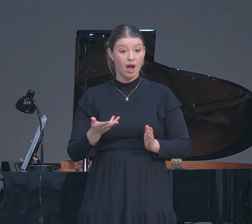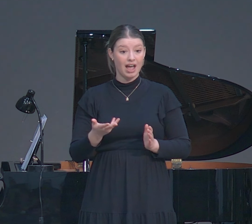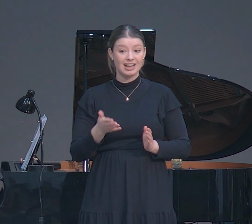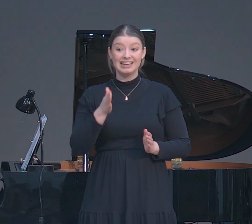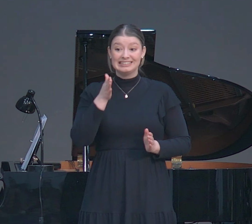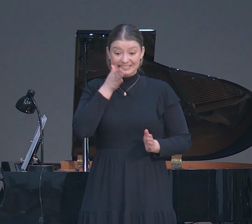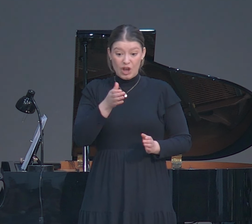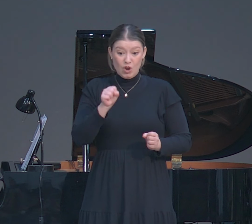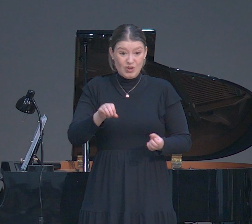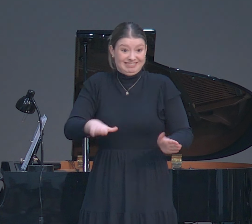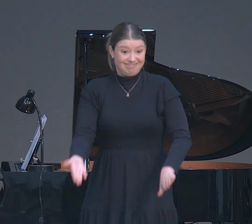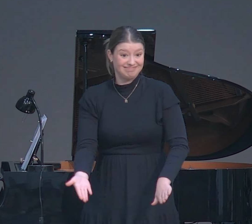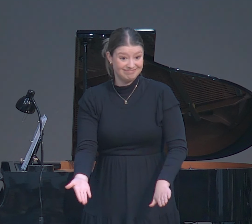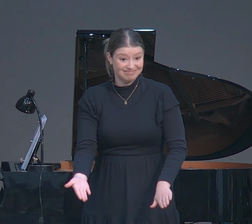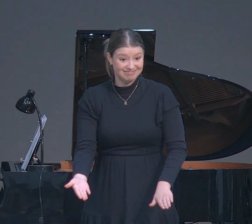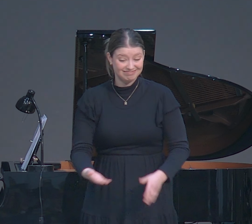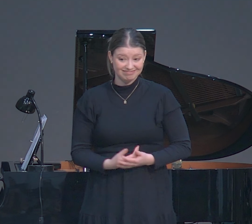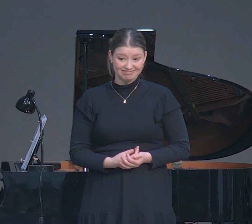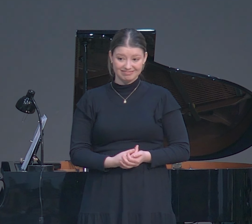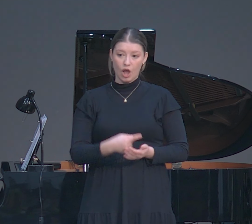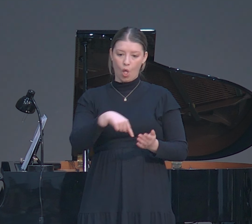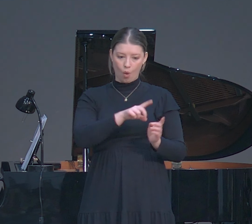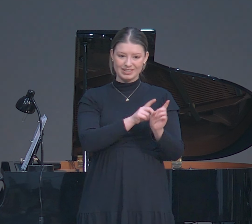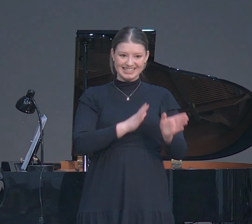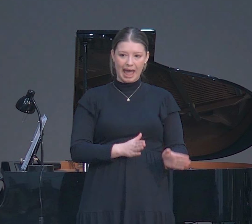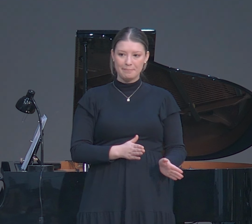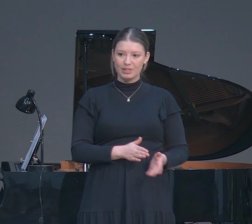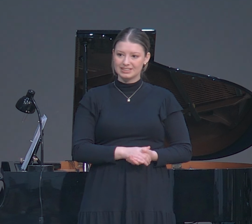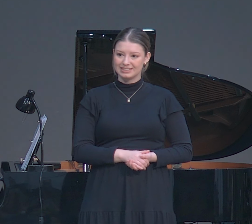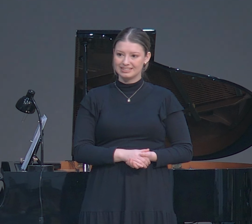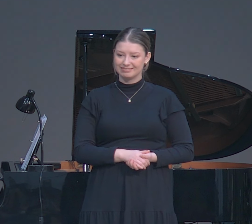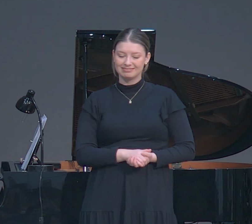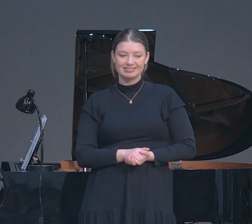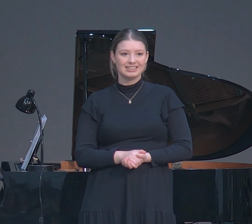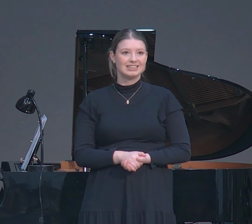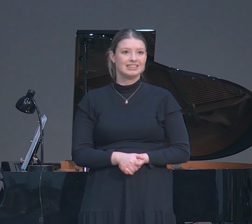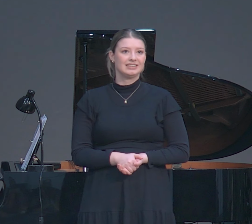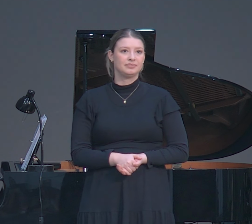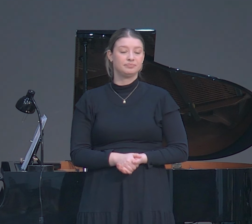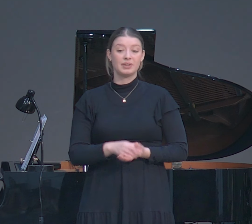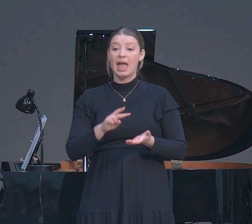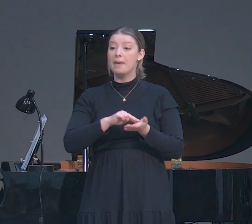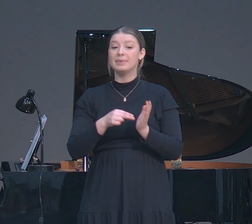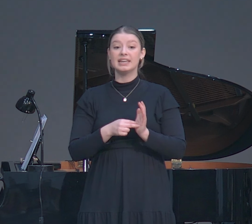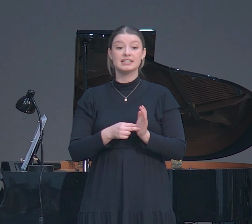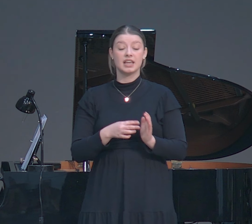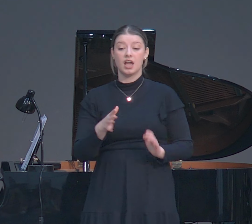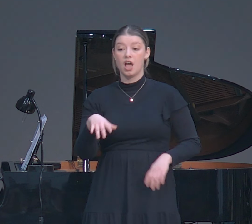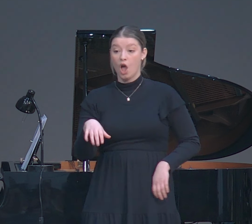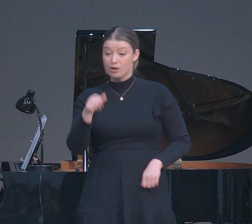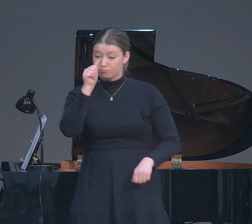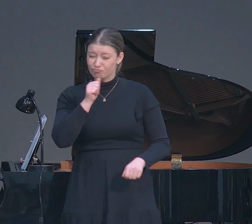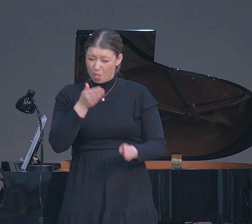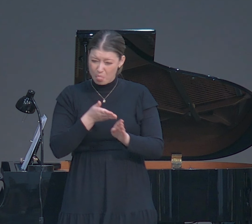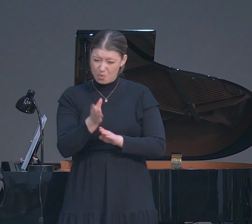death. So to answer the question, enduring persecution doesn't make you